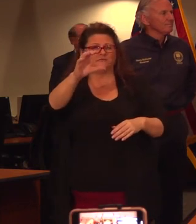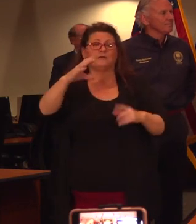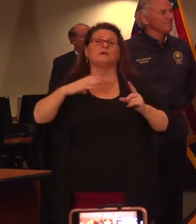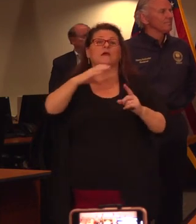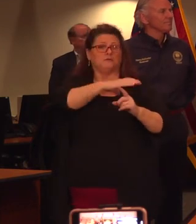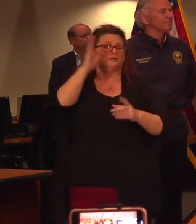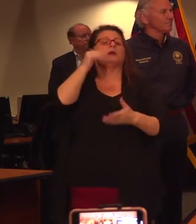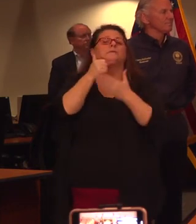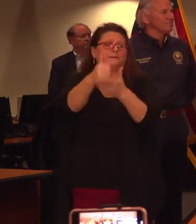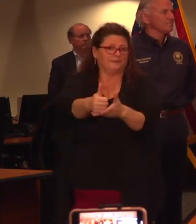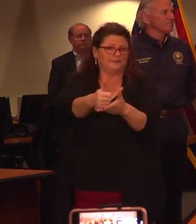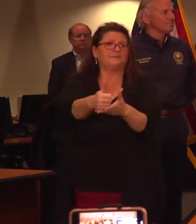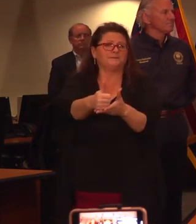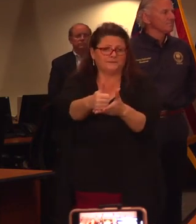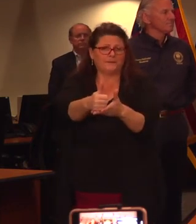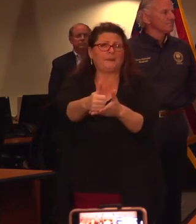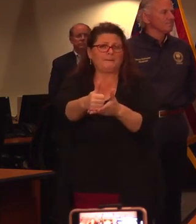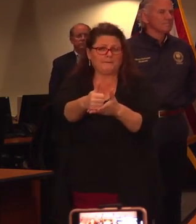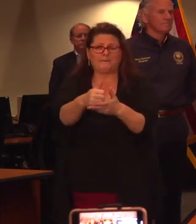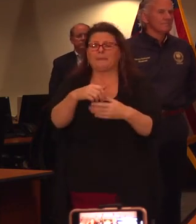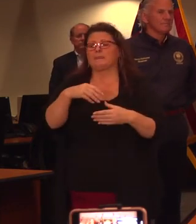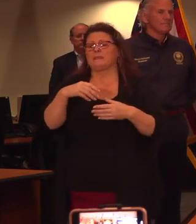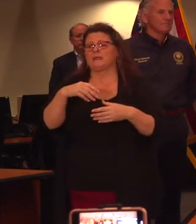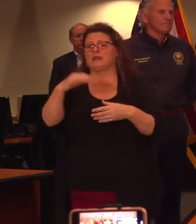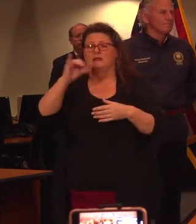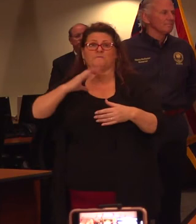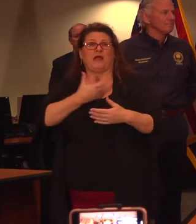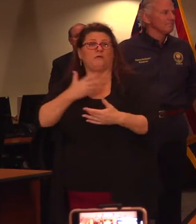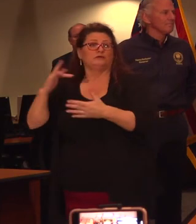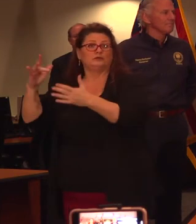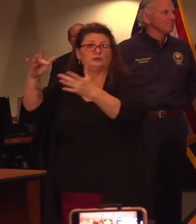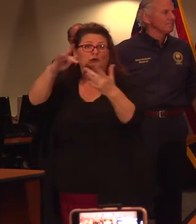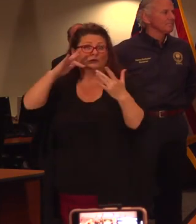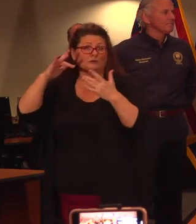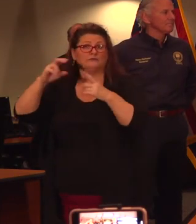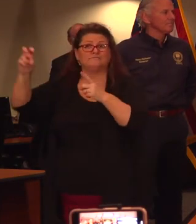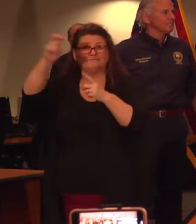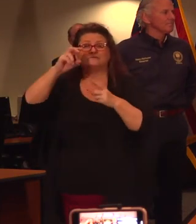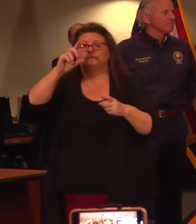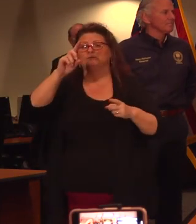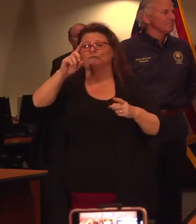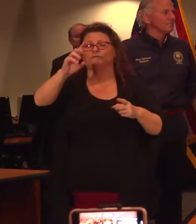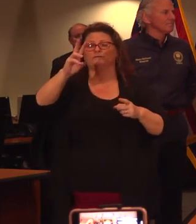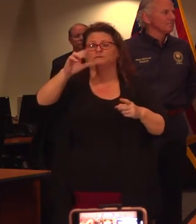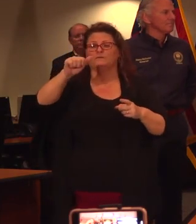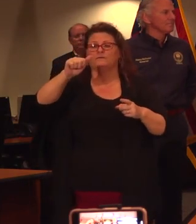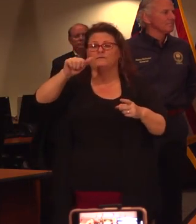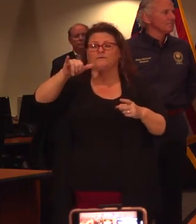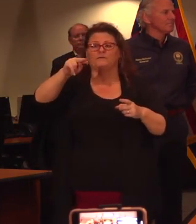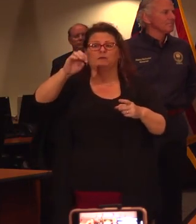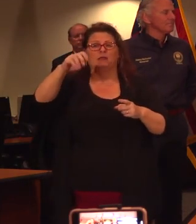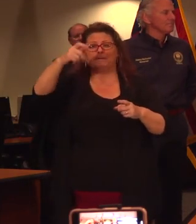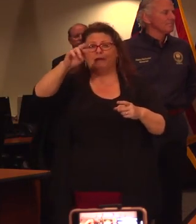play a role in bringing together a number of agencies, including our entire tourism area. Duane Parrish and I have been on the